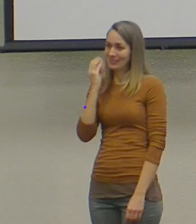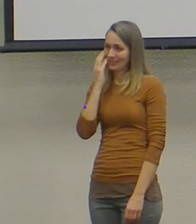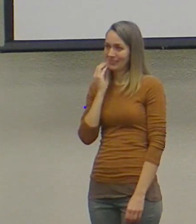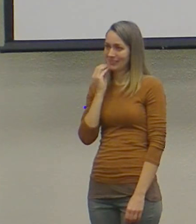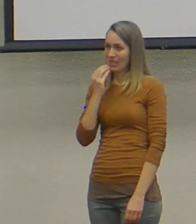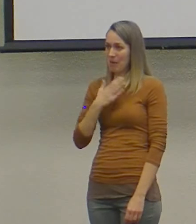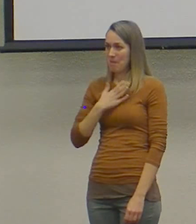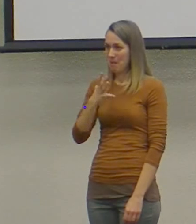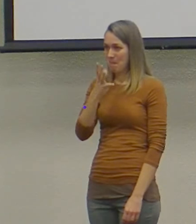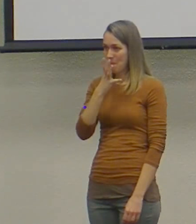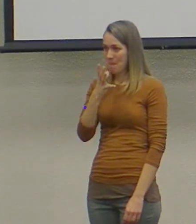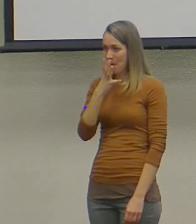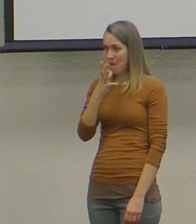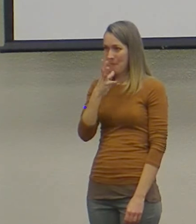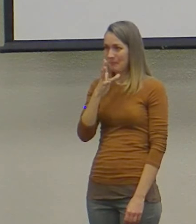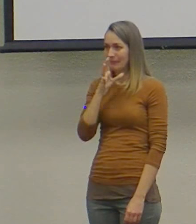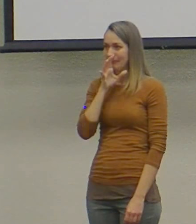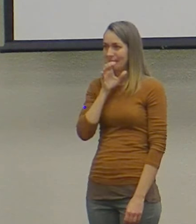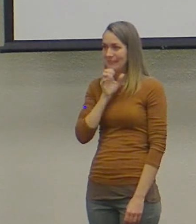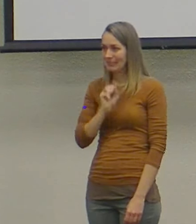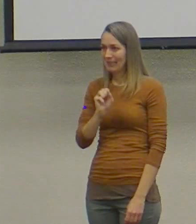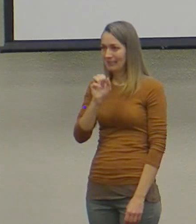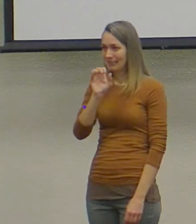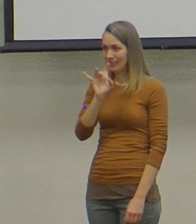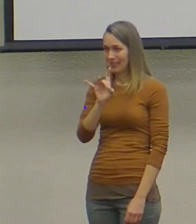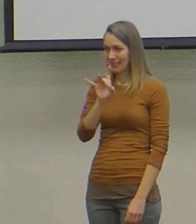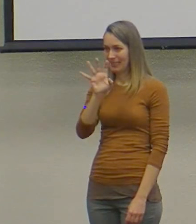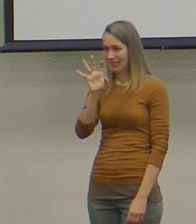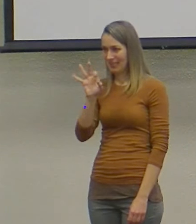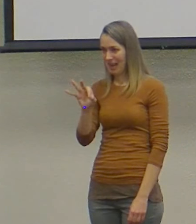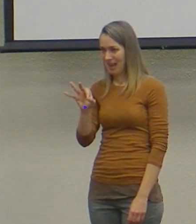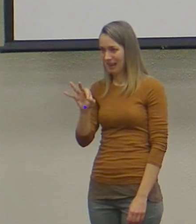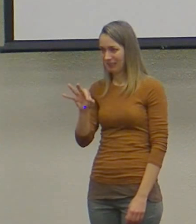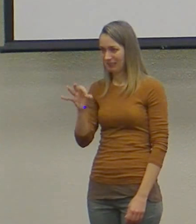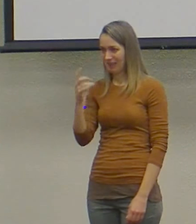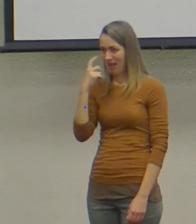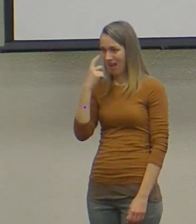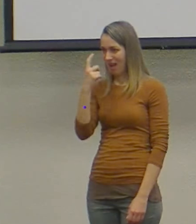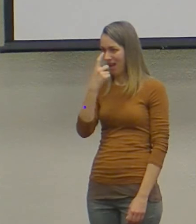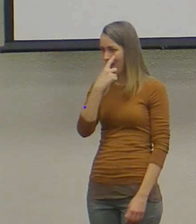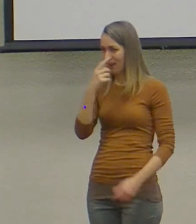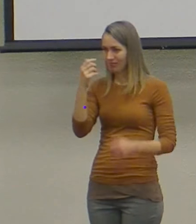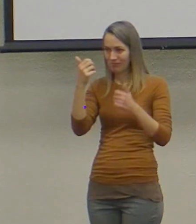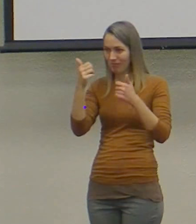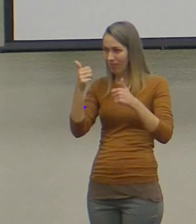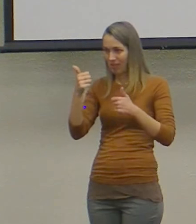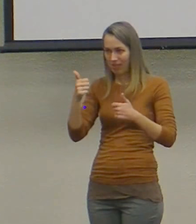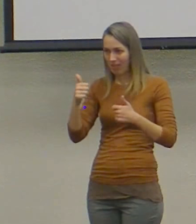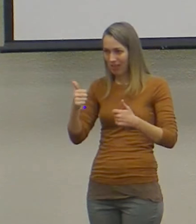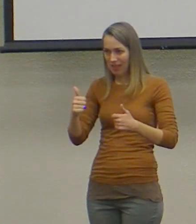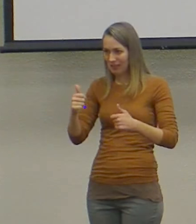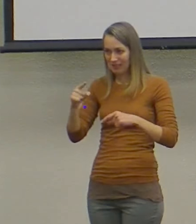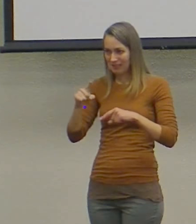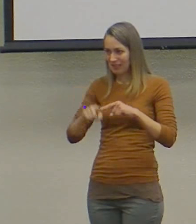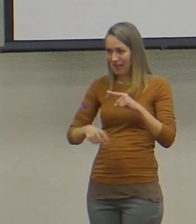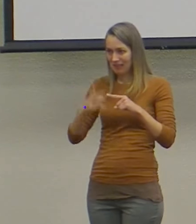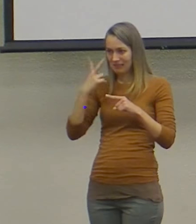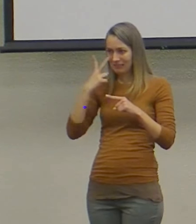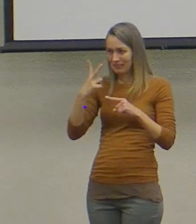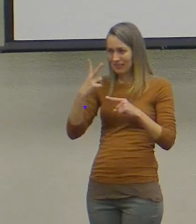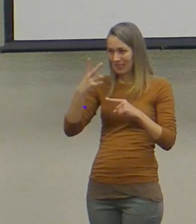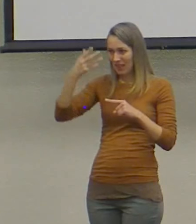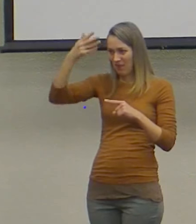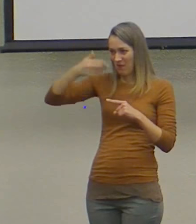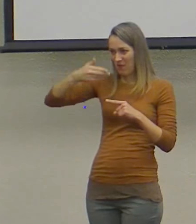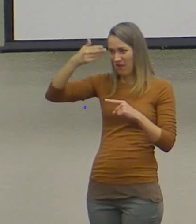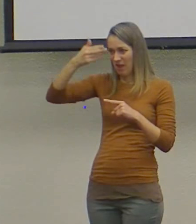My mom's 89, has macular degeneration, which means she has no forward sight. And we care for her every day. In